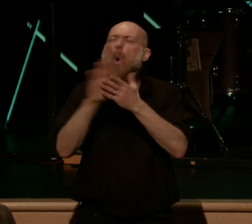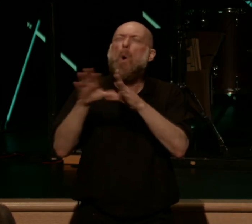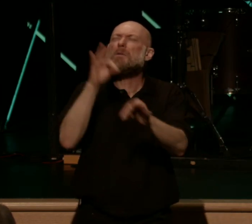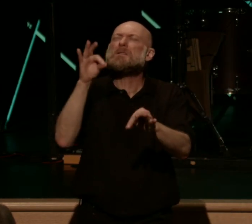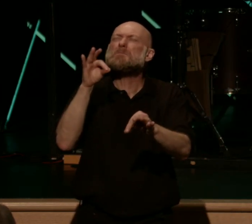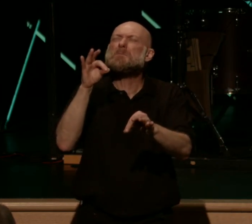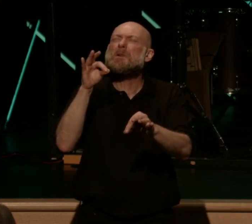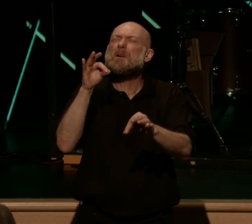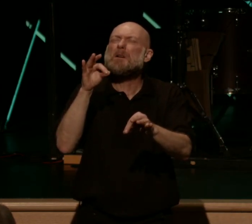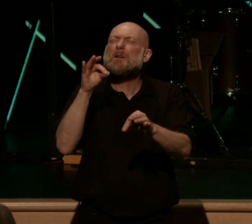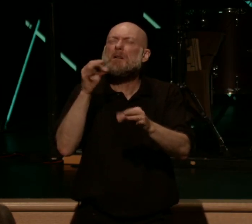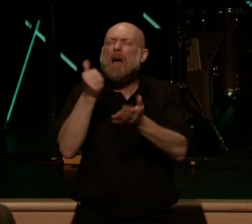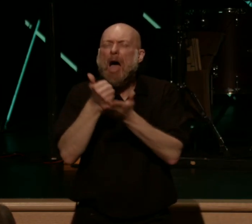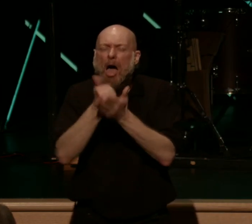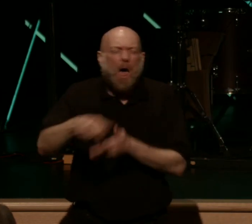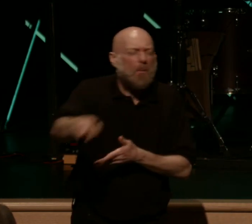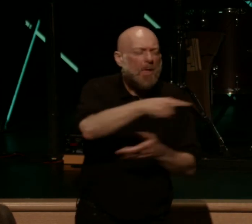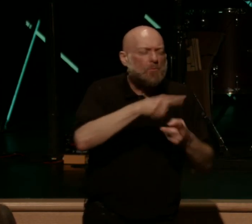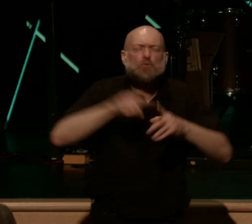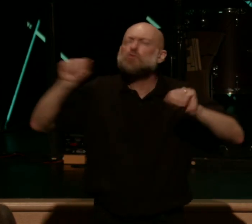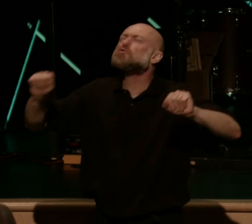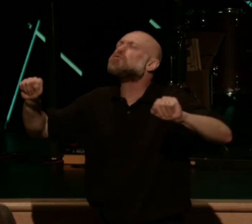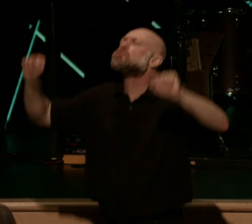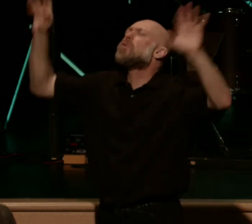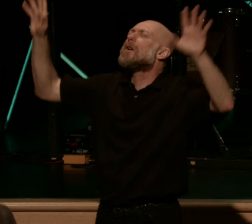you bring about surrender to your will?